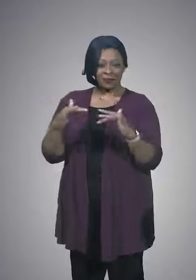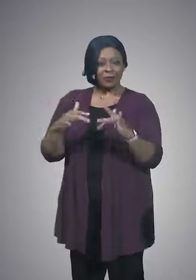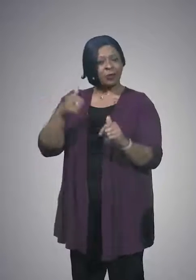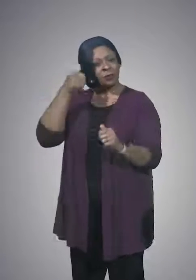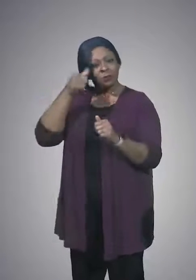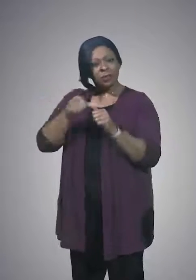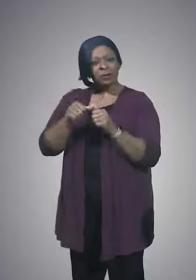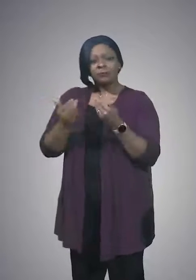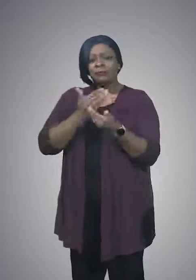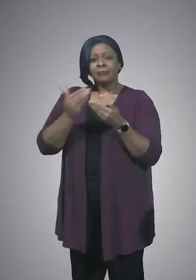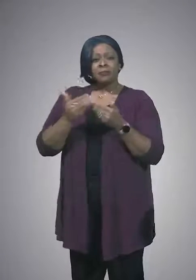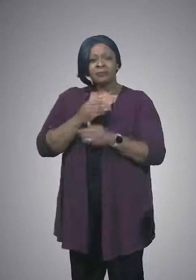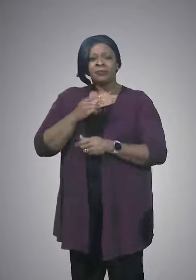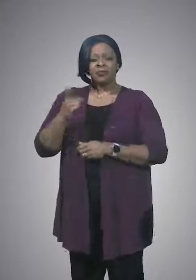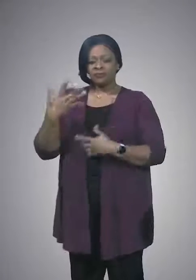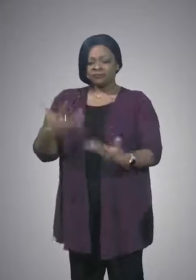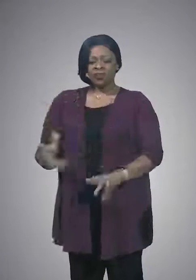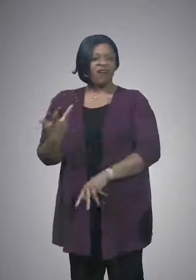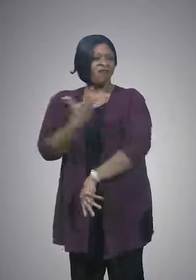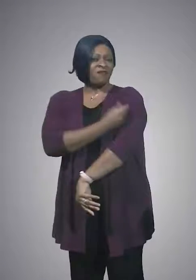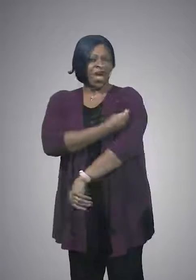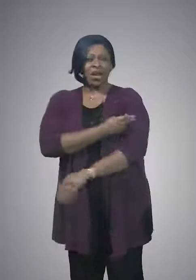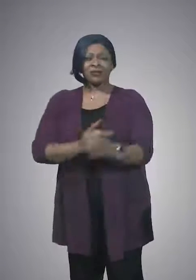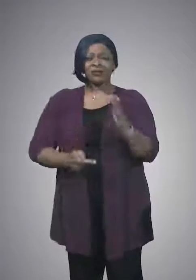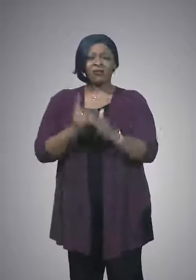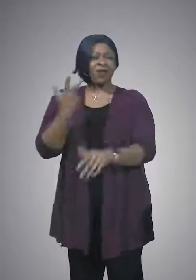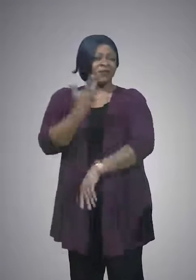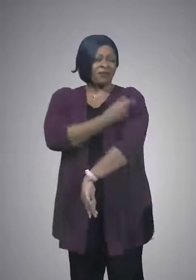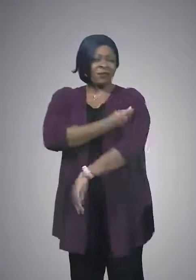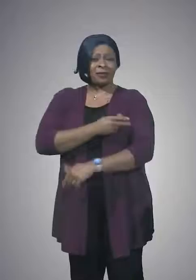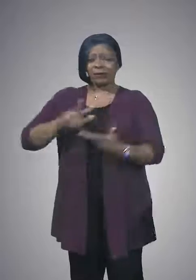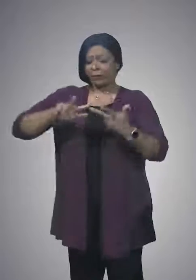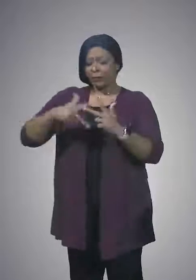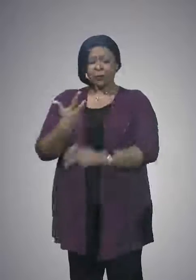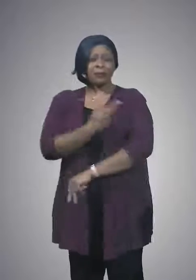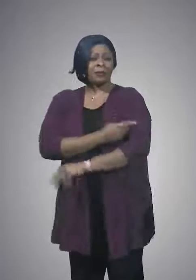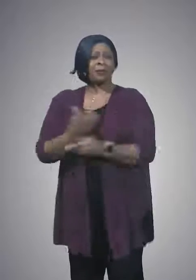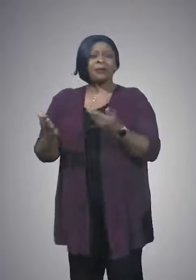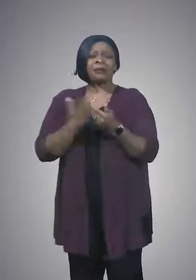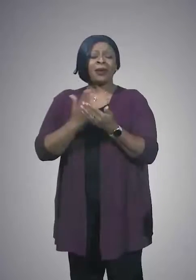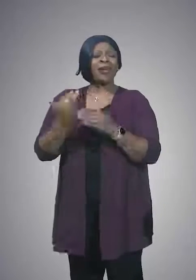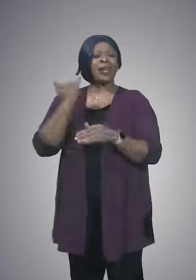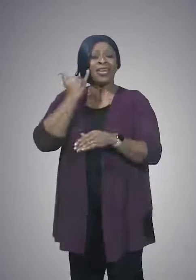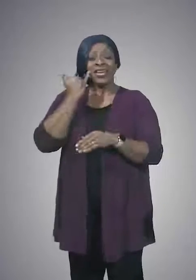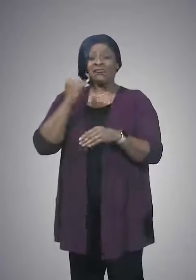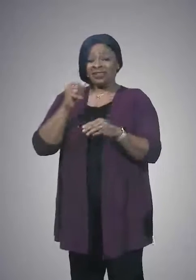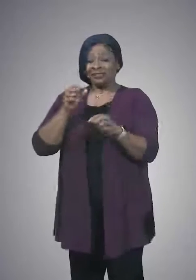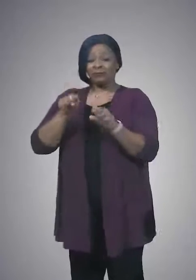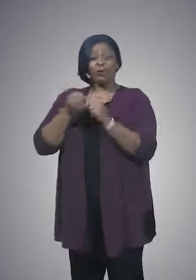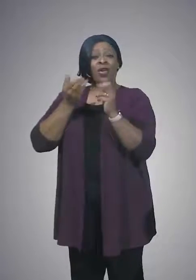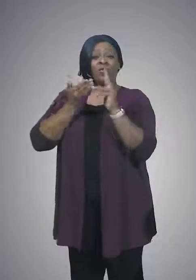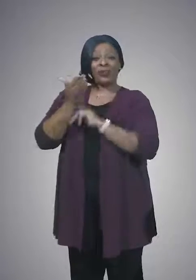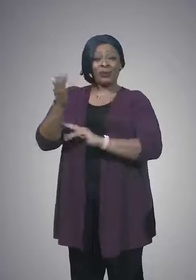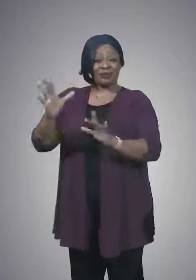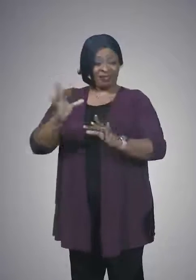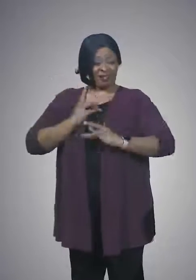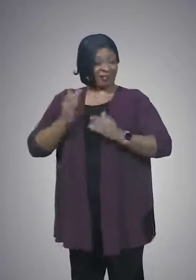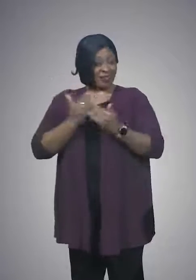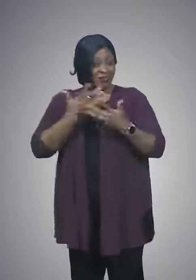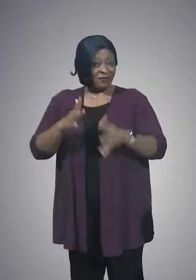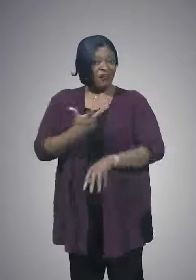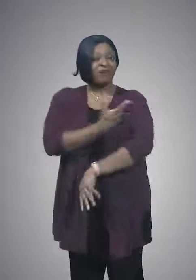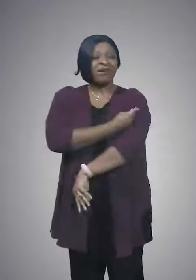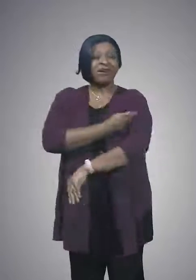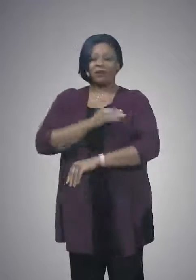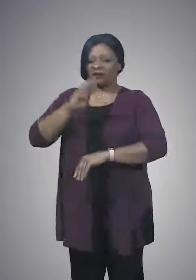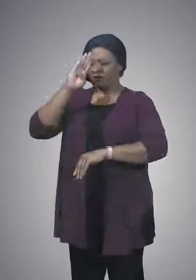that even if you are vaccinated, fully vaccinated and boosted, if you get a breakthrough case and you're not having symptoms,